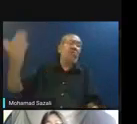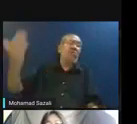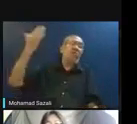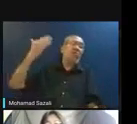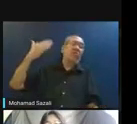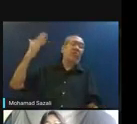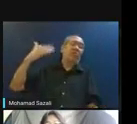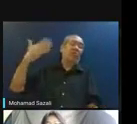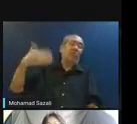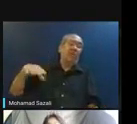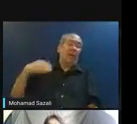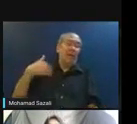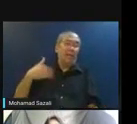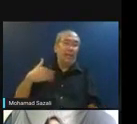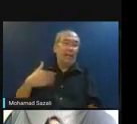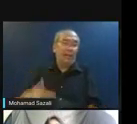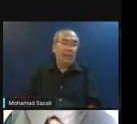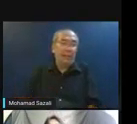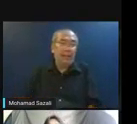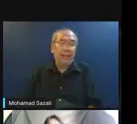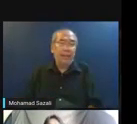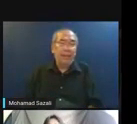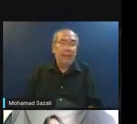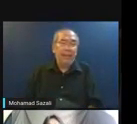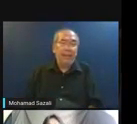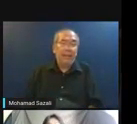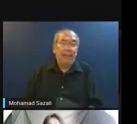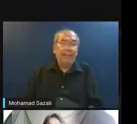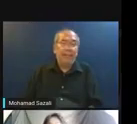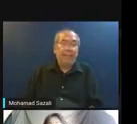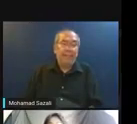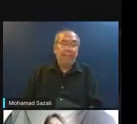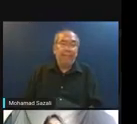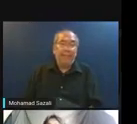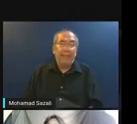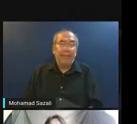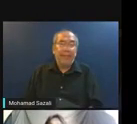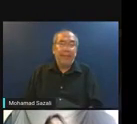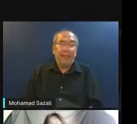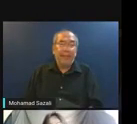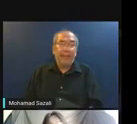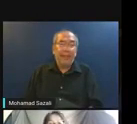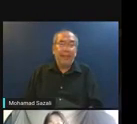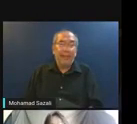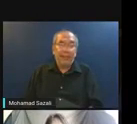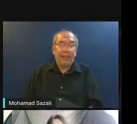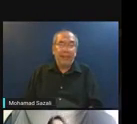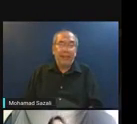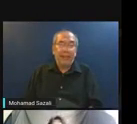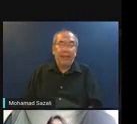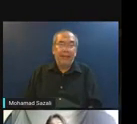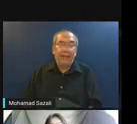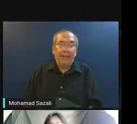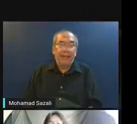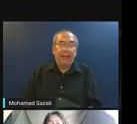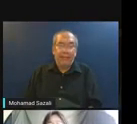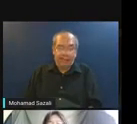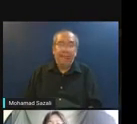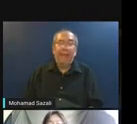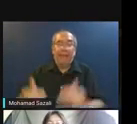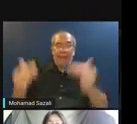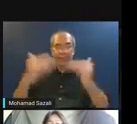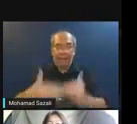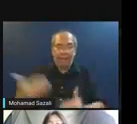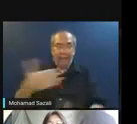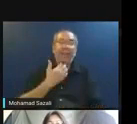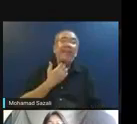generally. So which means that we shall communicate trying to use our hands, our head, and body language. So it was stated long